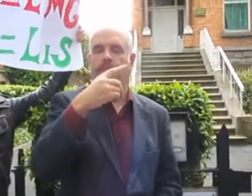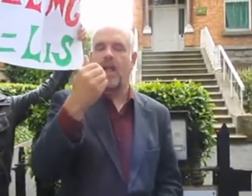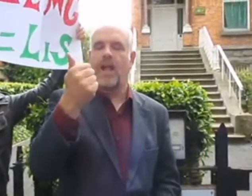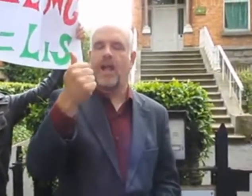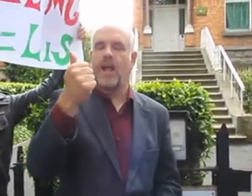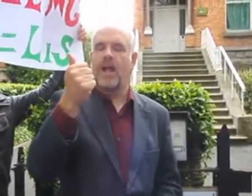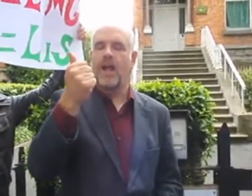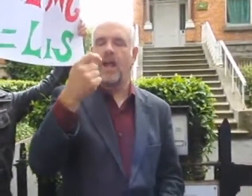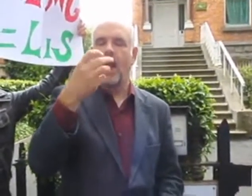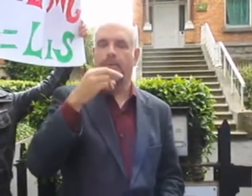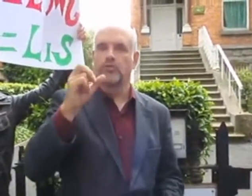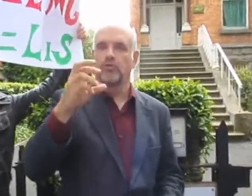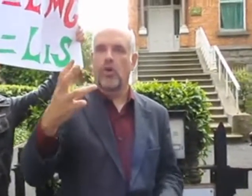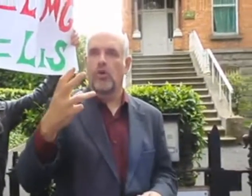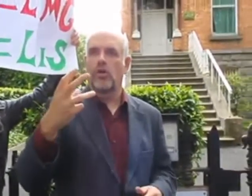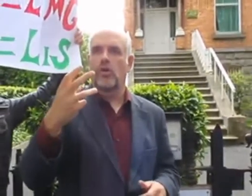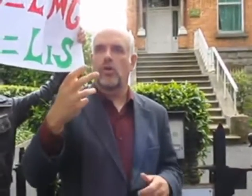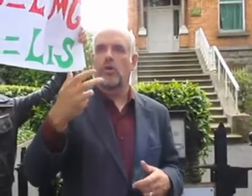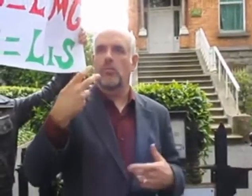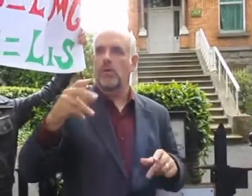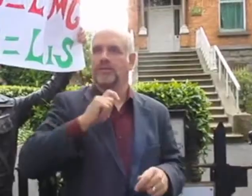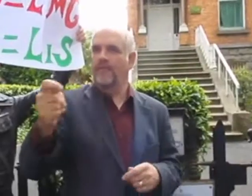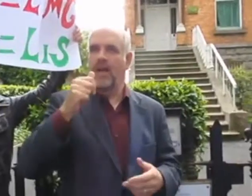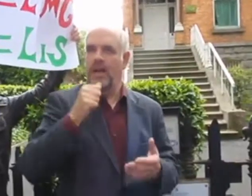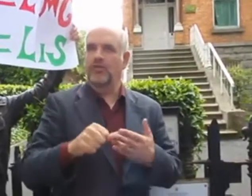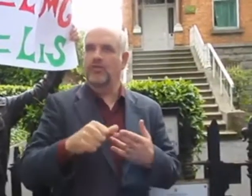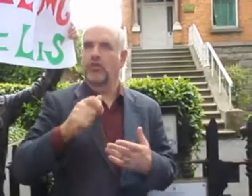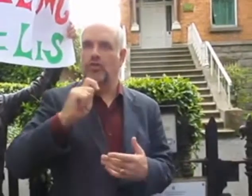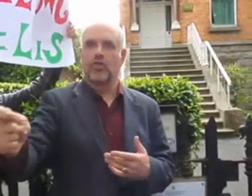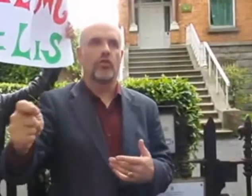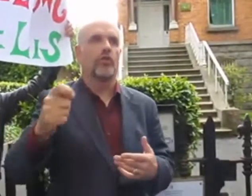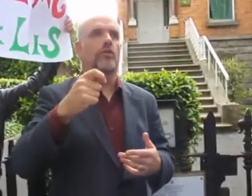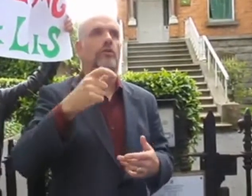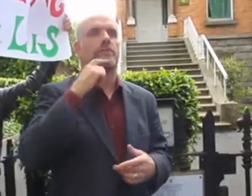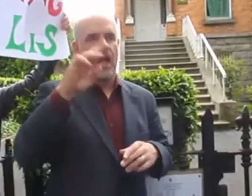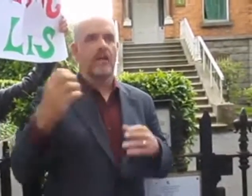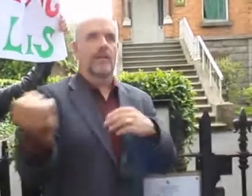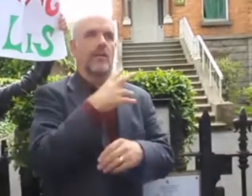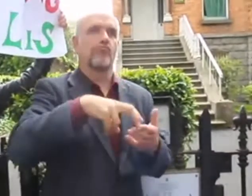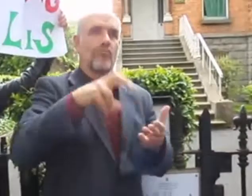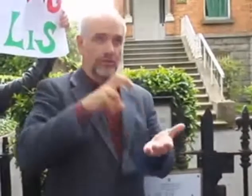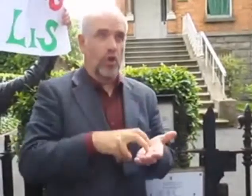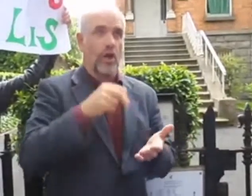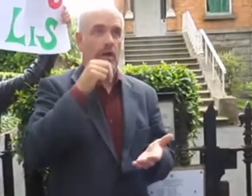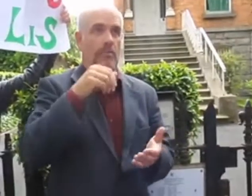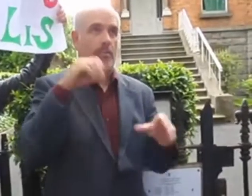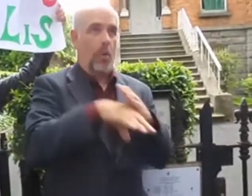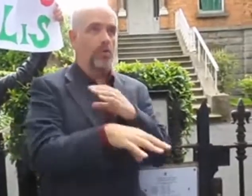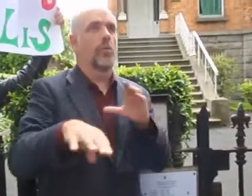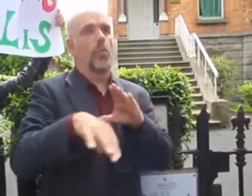Perhaps there's a question just coming. Could you pass a message to the ambassador and ask why is he refusing to accept the letter from the people who gathered